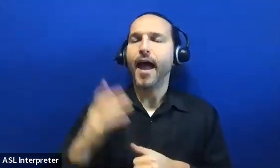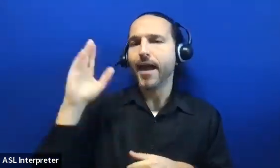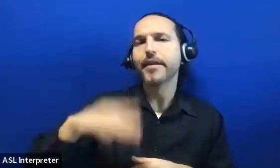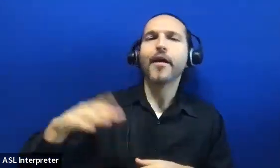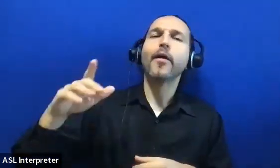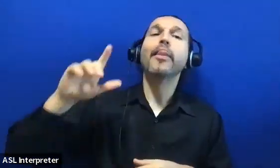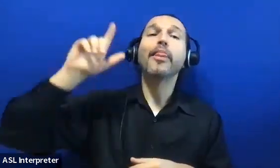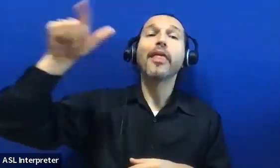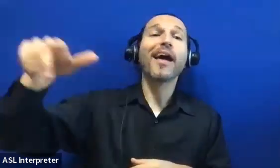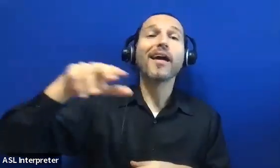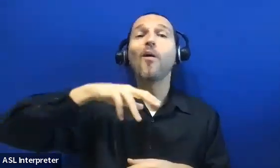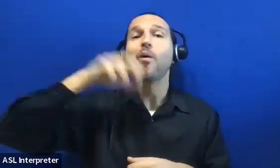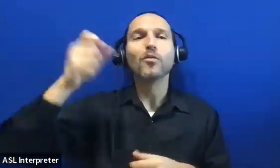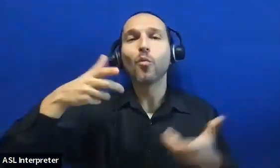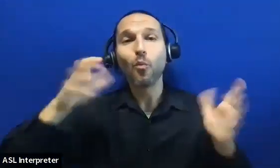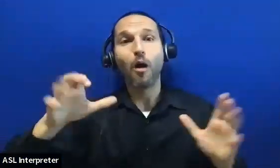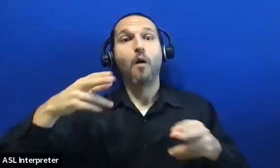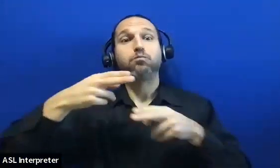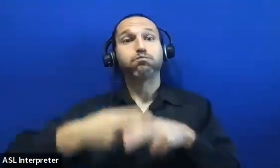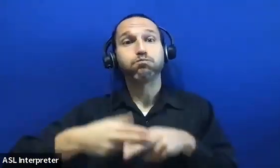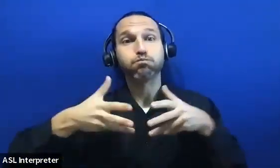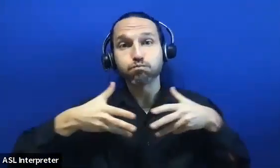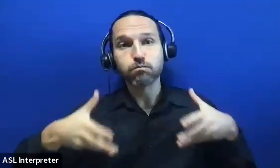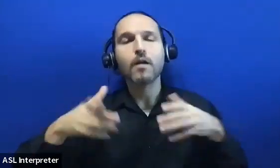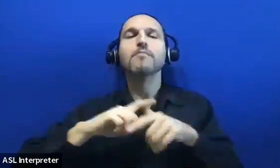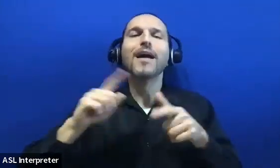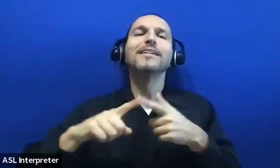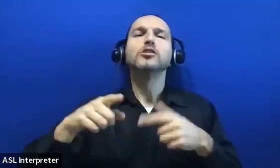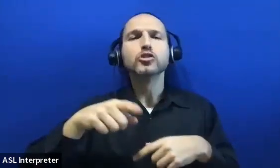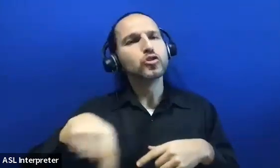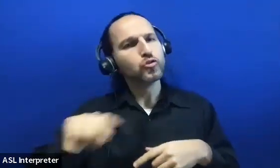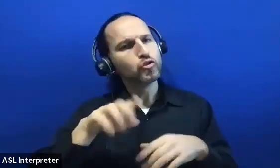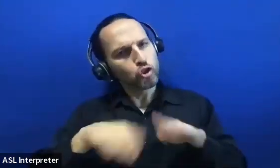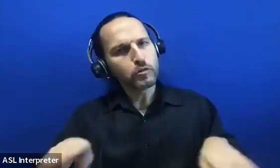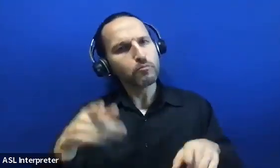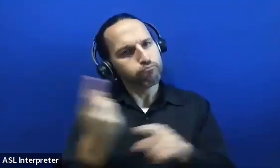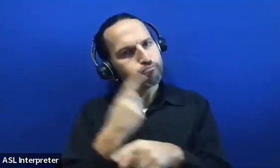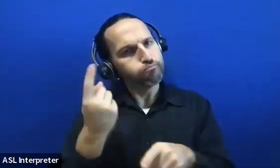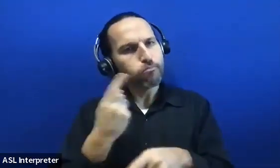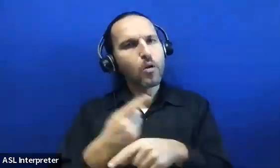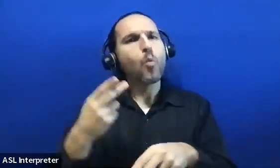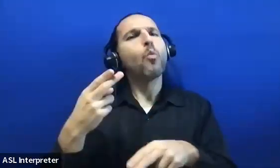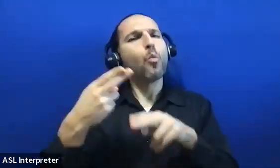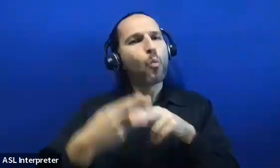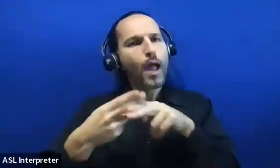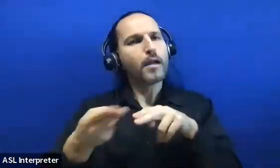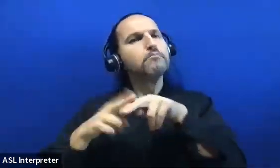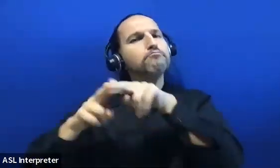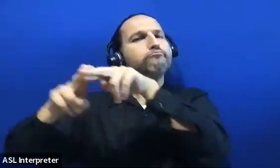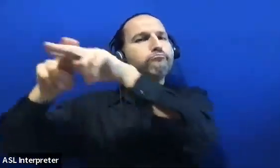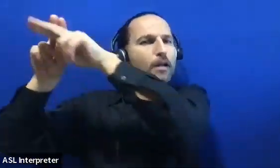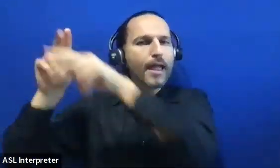weight, but it is different for children. Children are supposed to gain weight and continue to grow until a certain